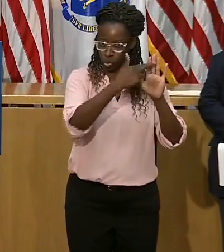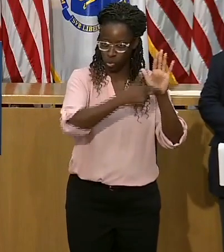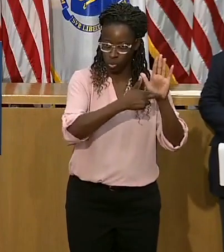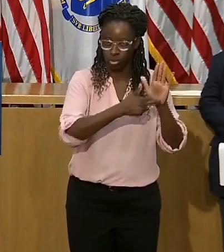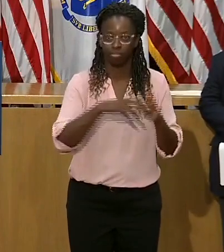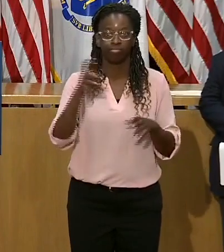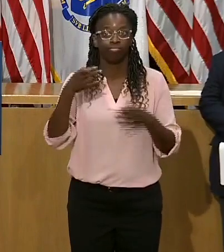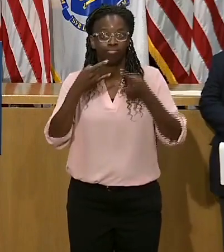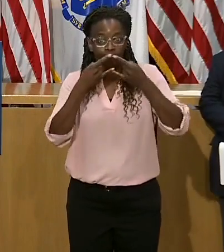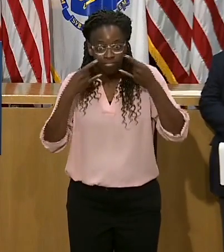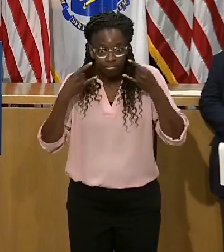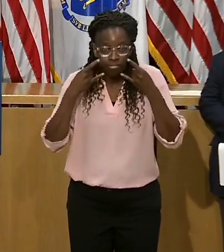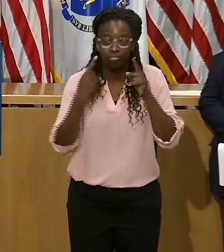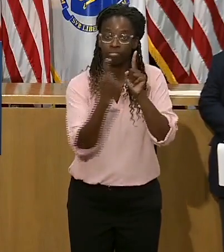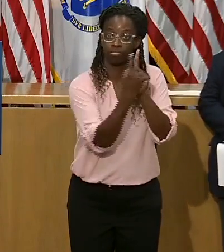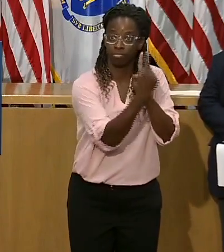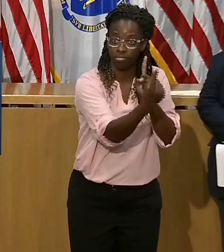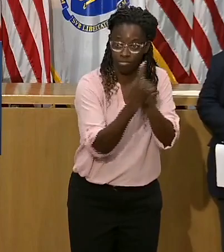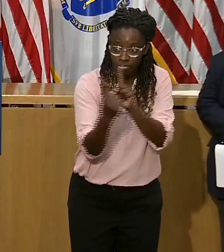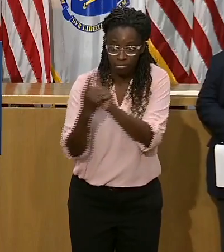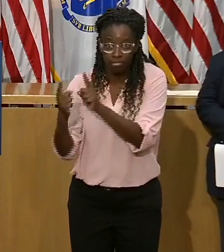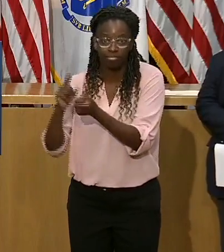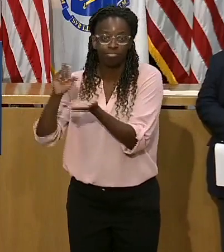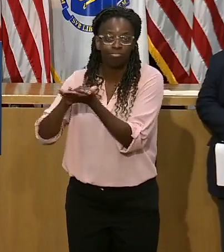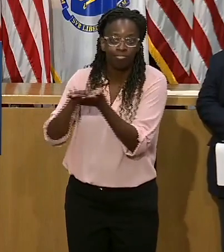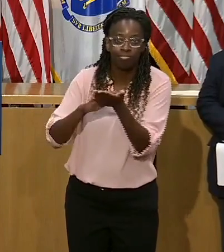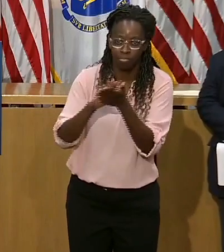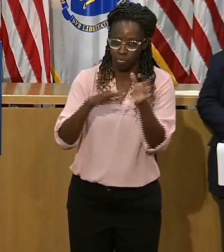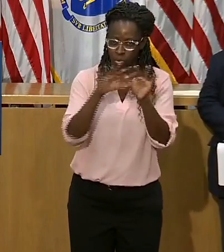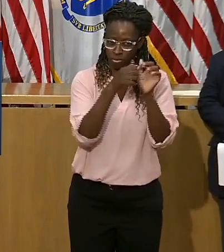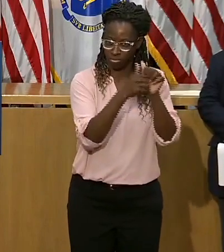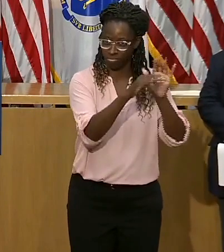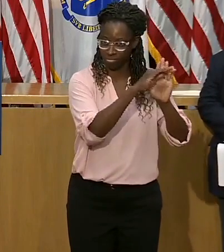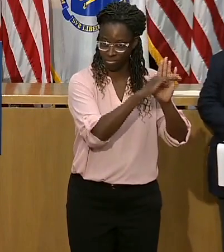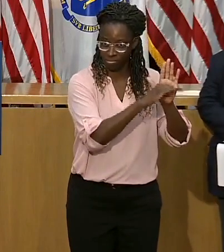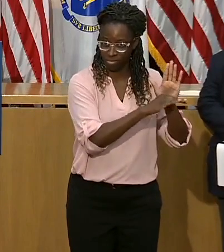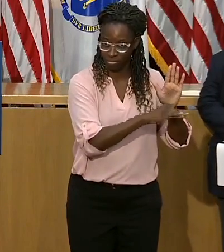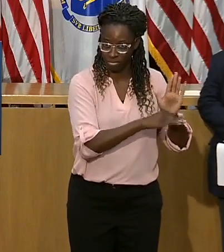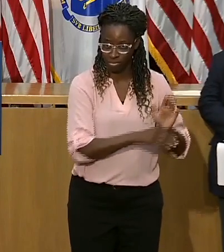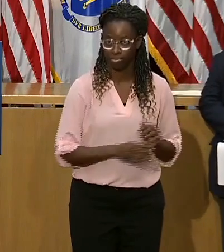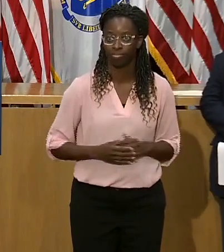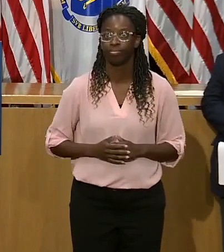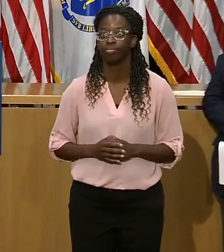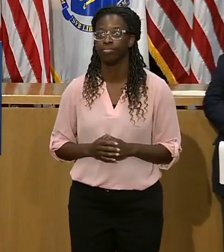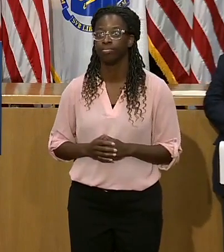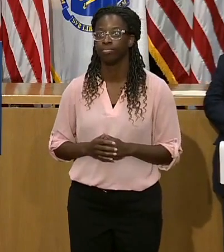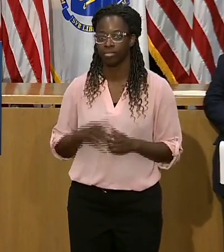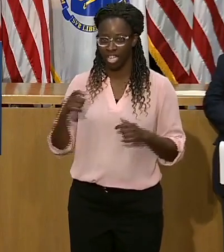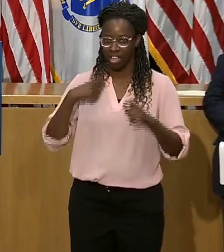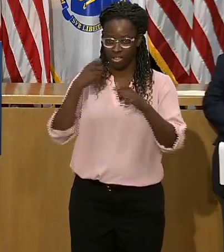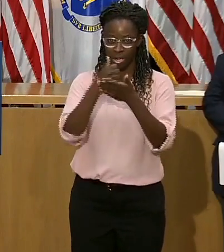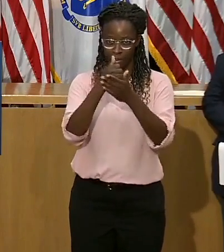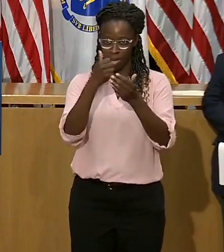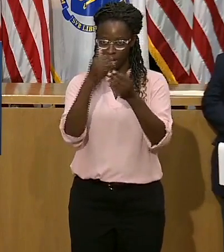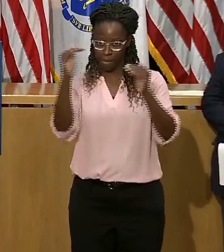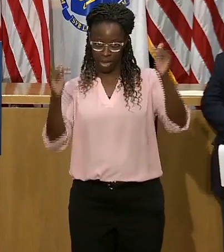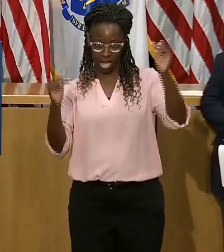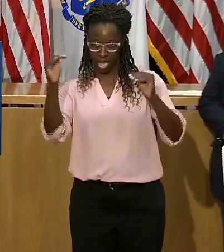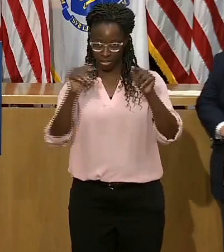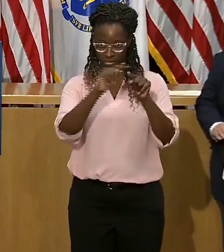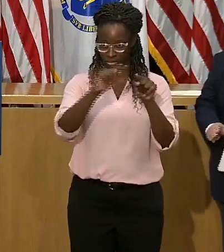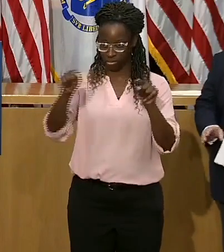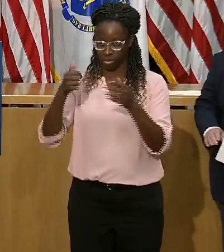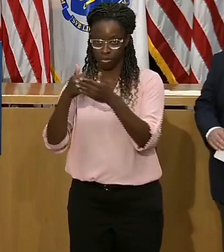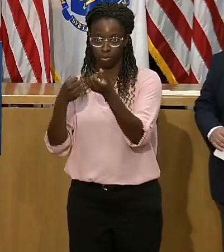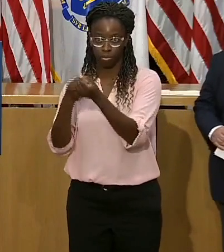Collaborative, and Mass Ventures is available to support this recovery. And finally, I want to talk about housing. On